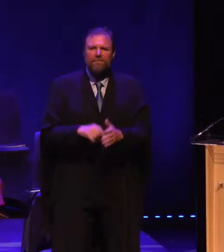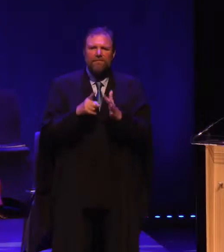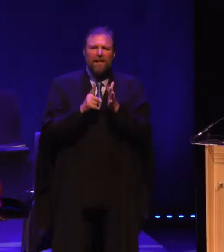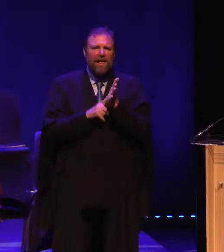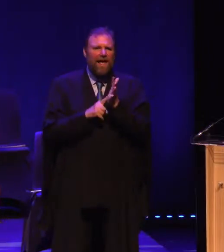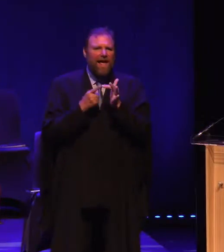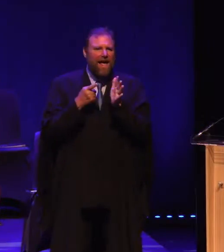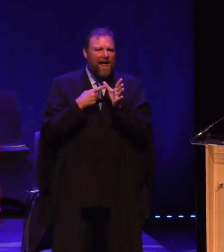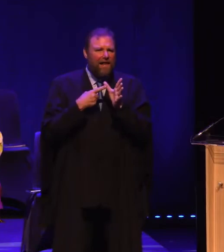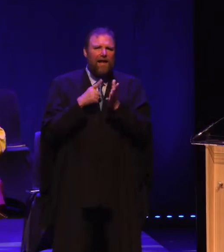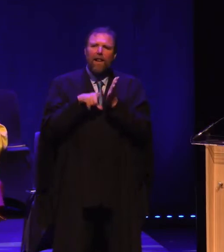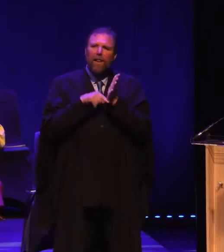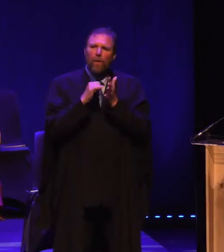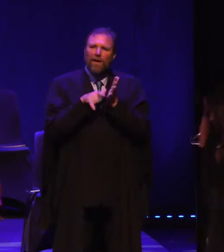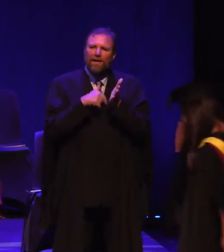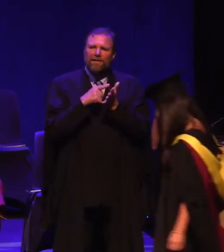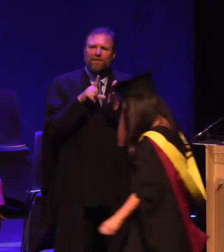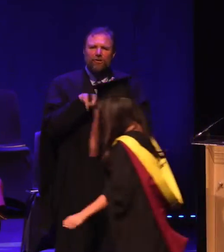Ella Louise Jenkins.